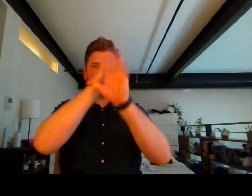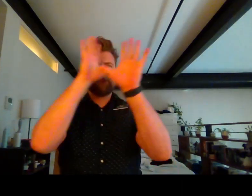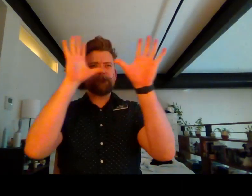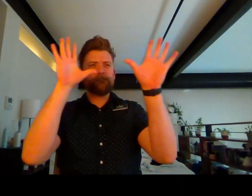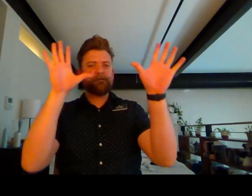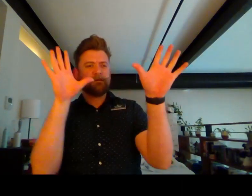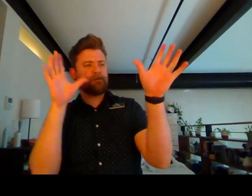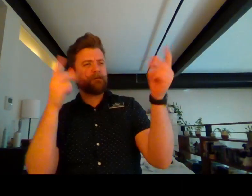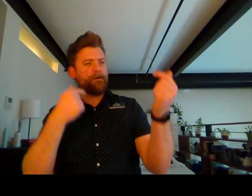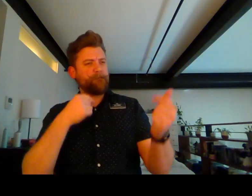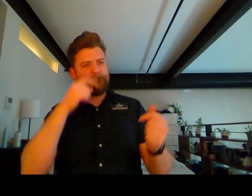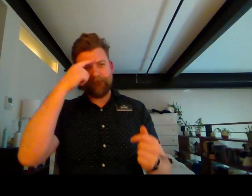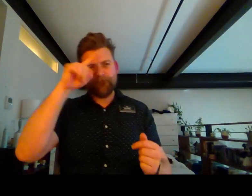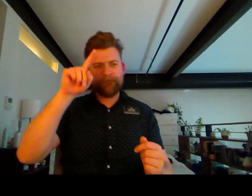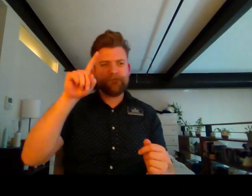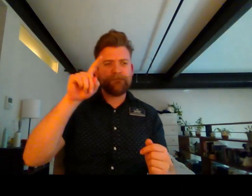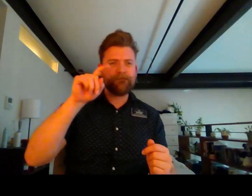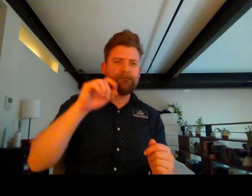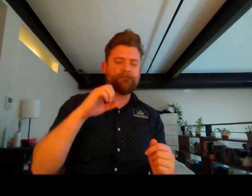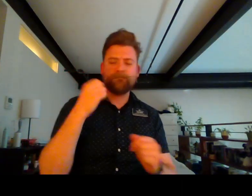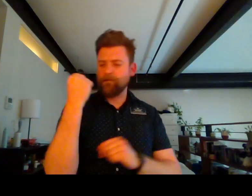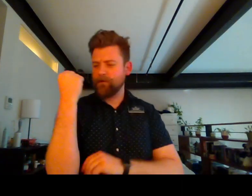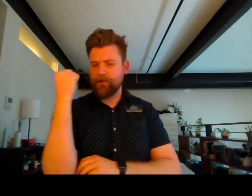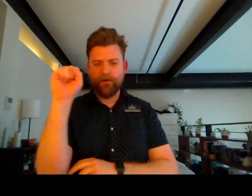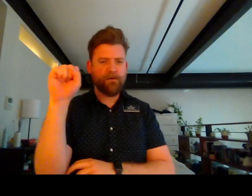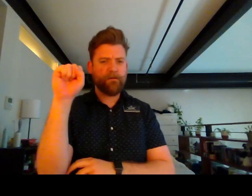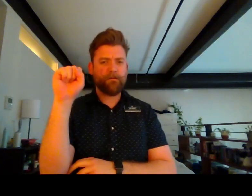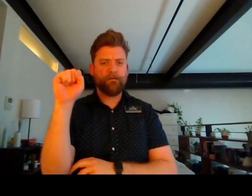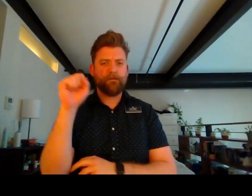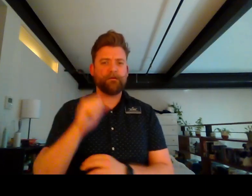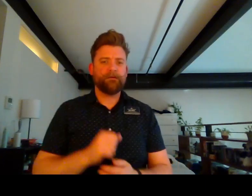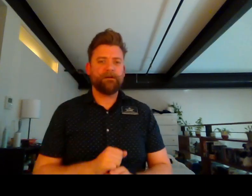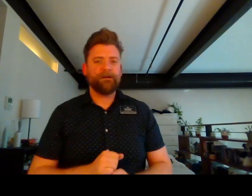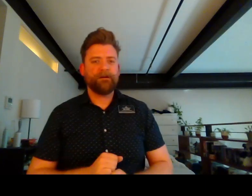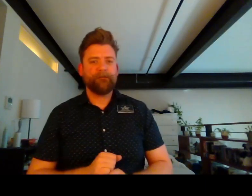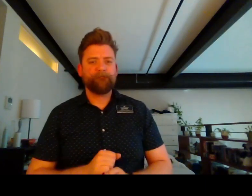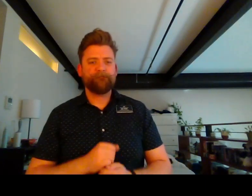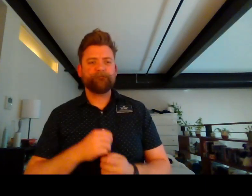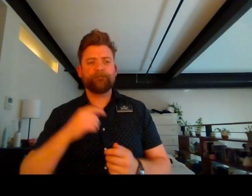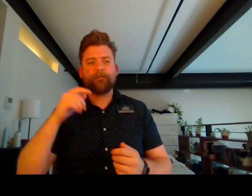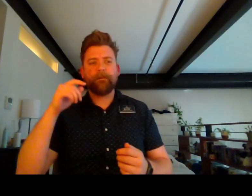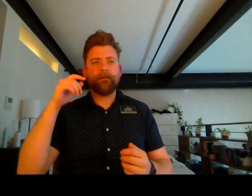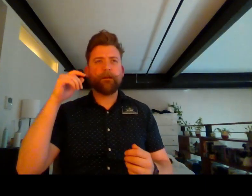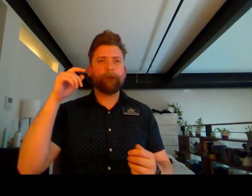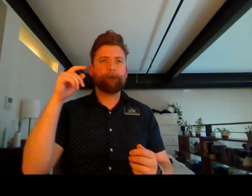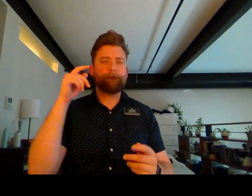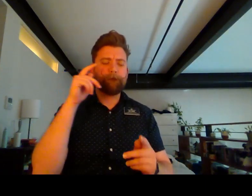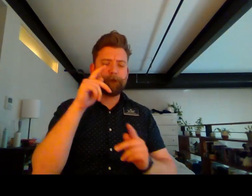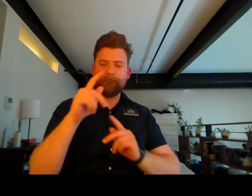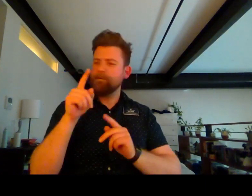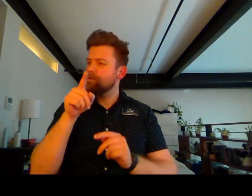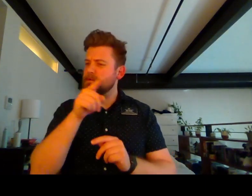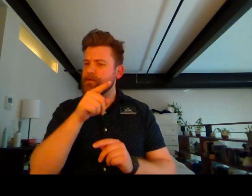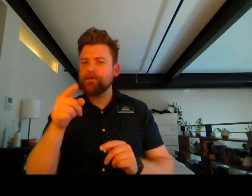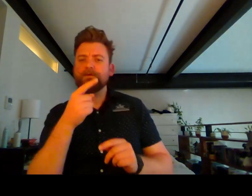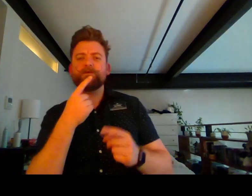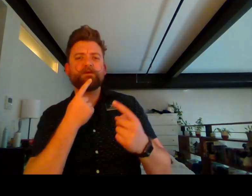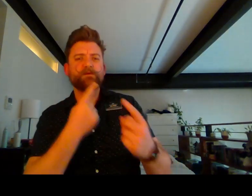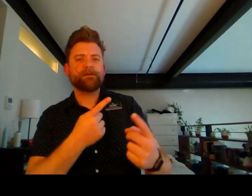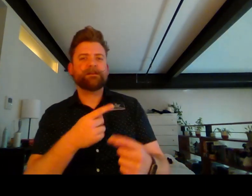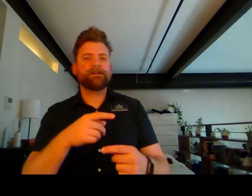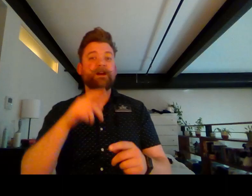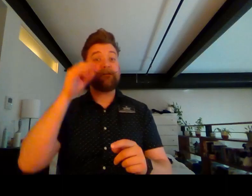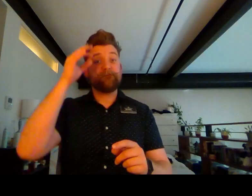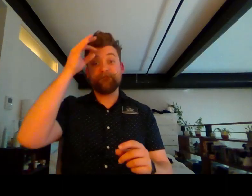degradation. You once said that faith is taking the first step, even when